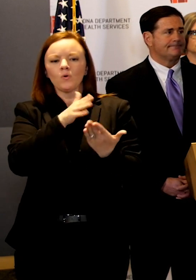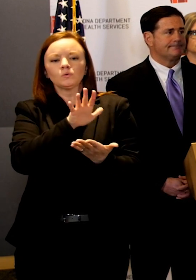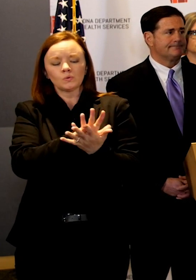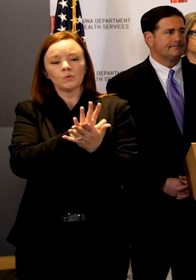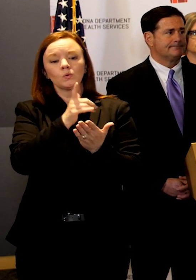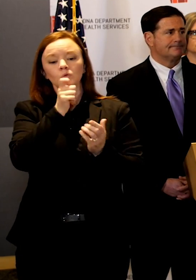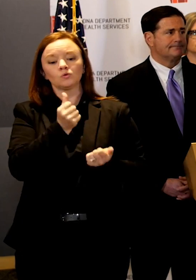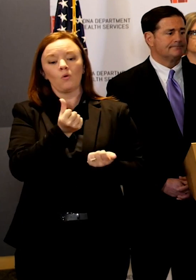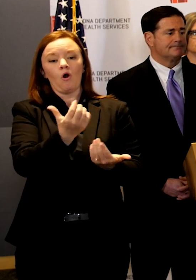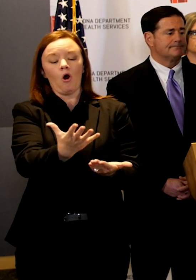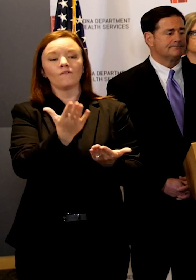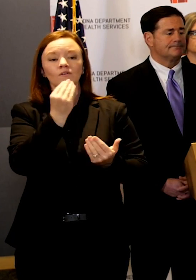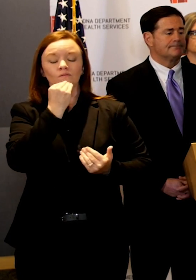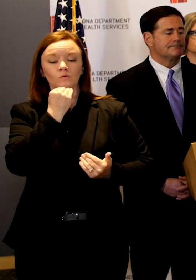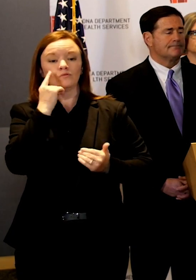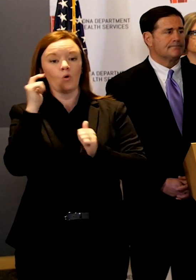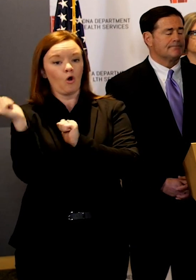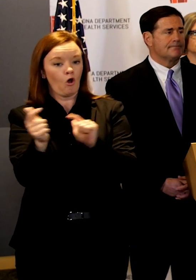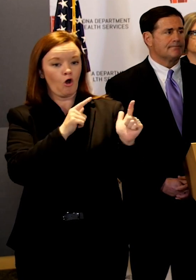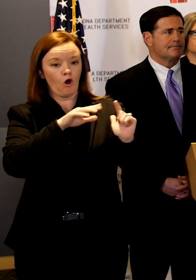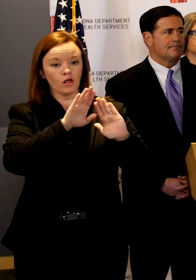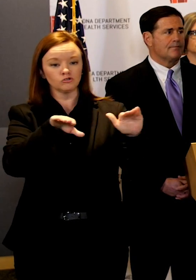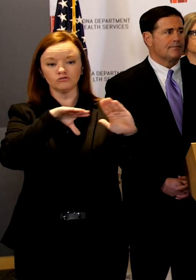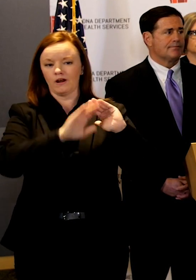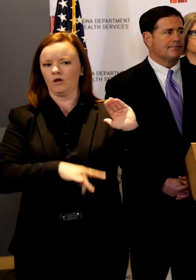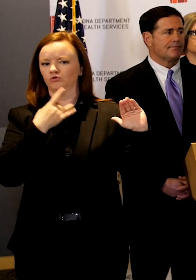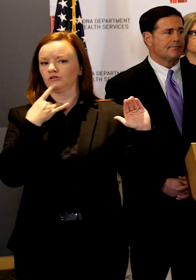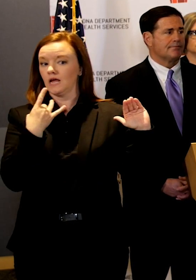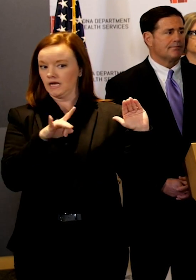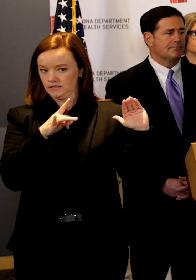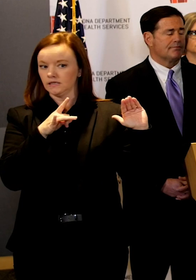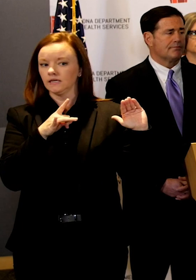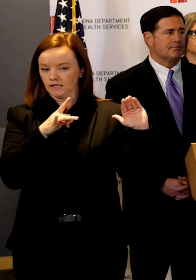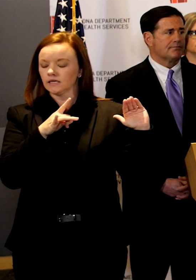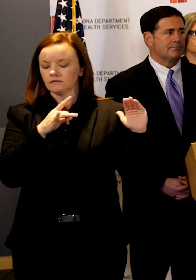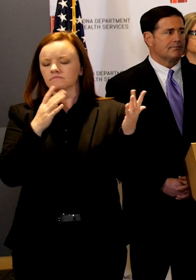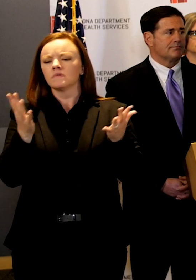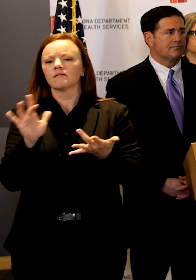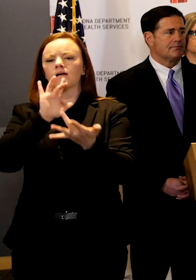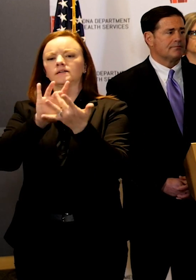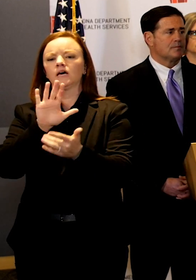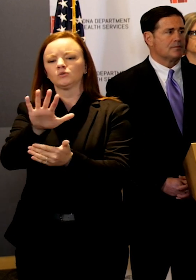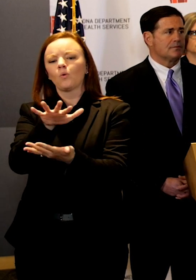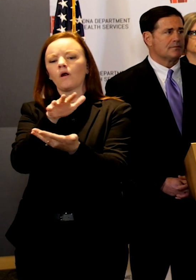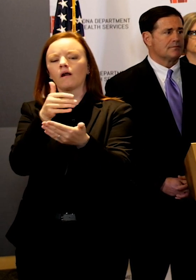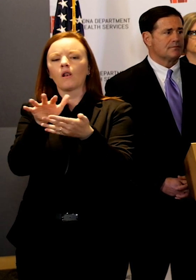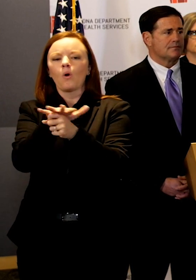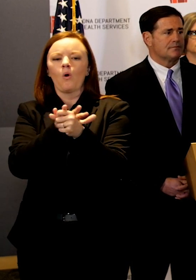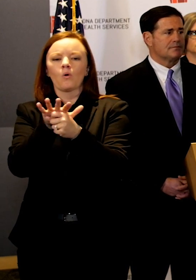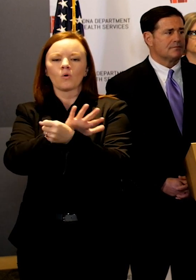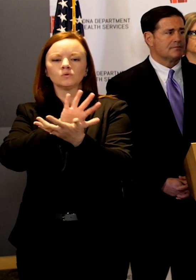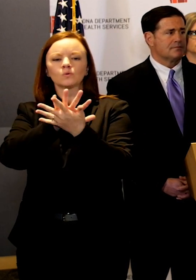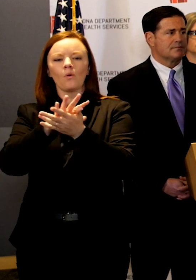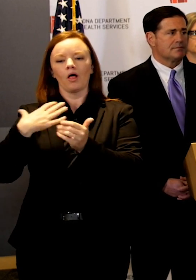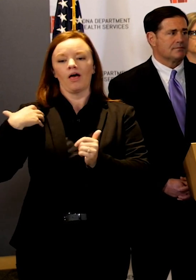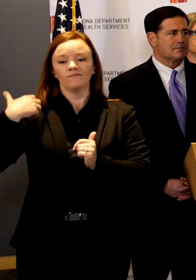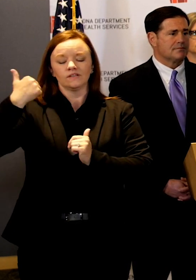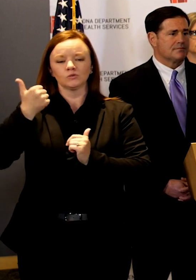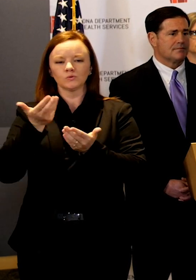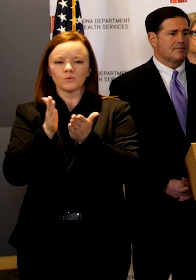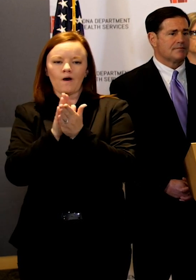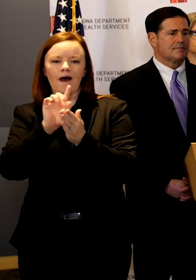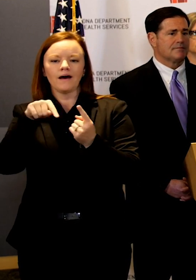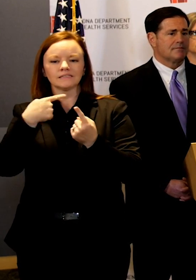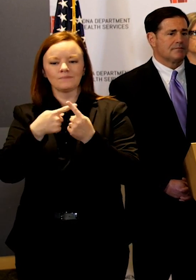for all children under 18 years of age, please contact your local school officials to inquire about